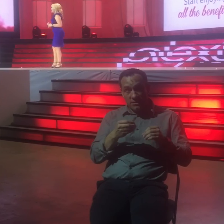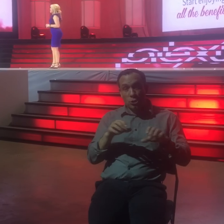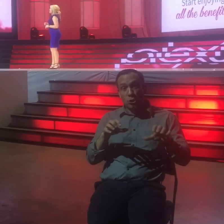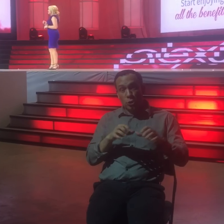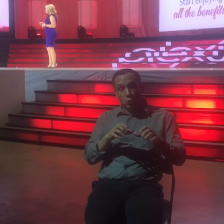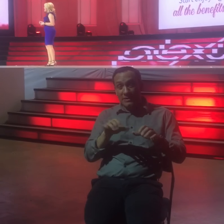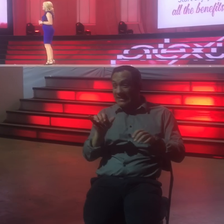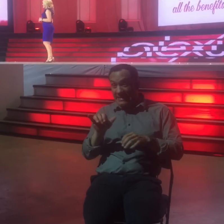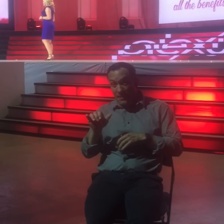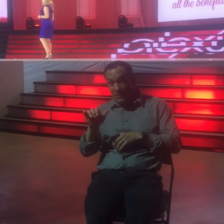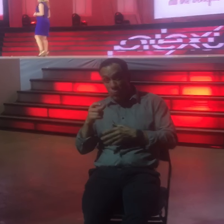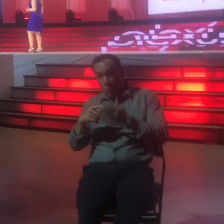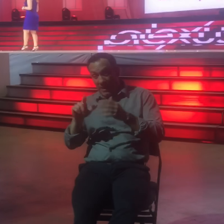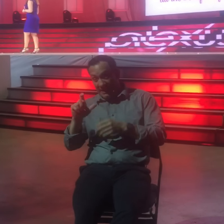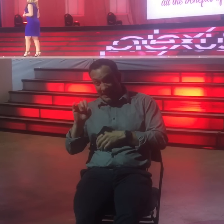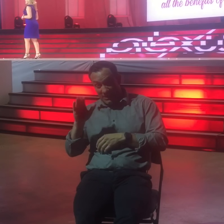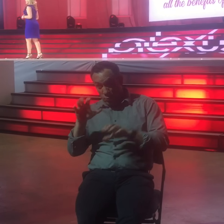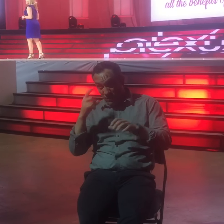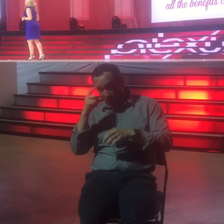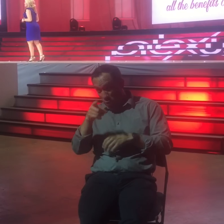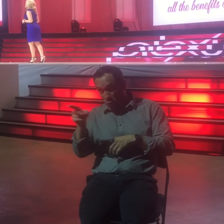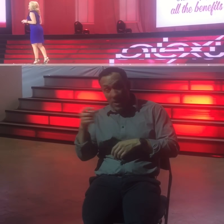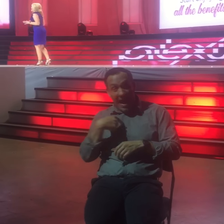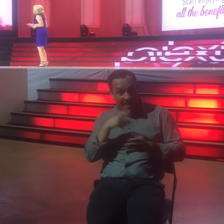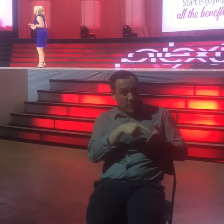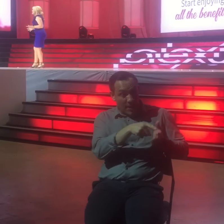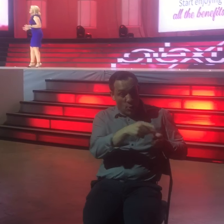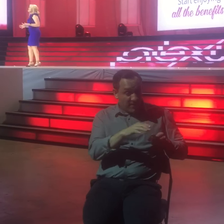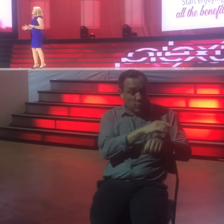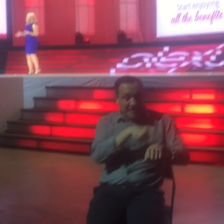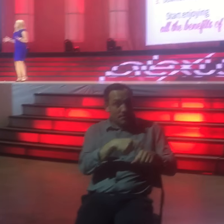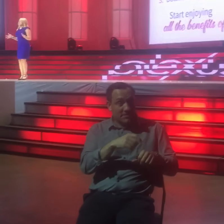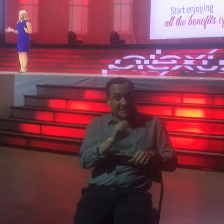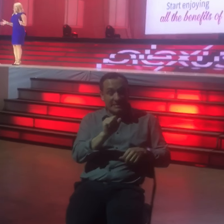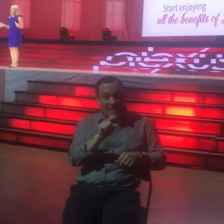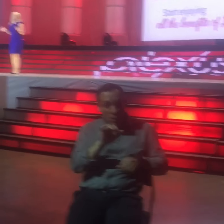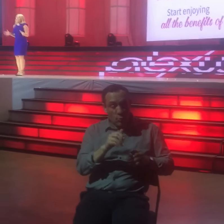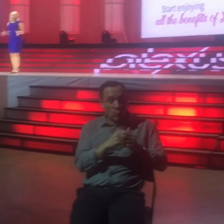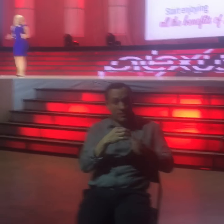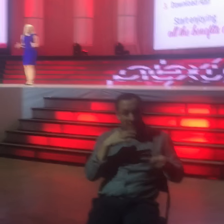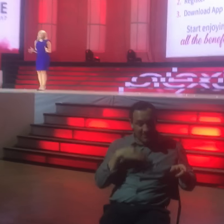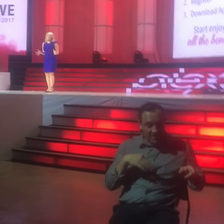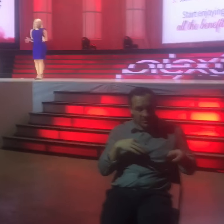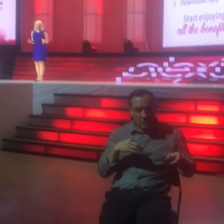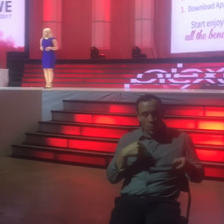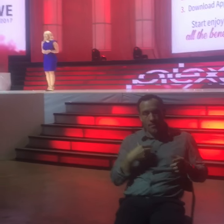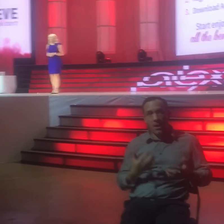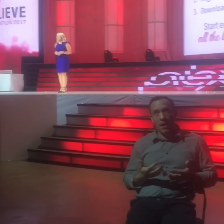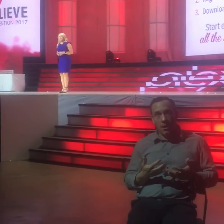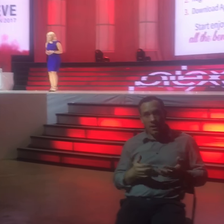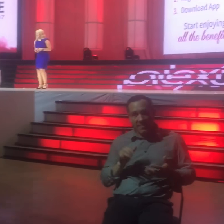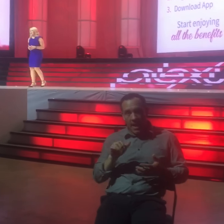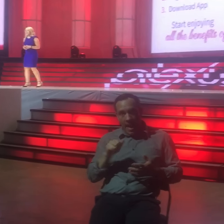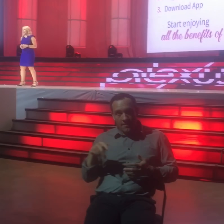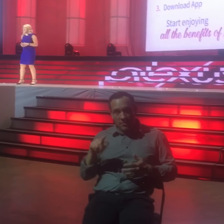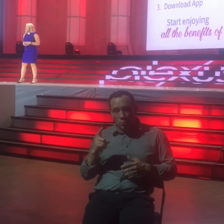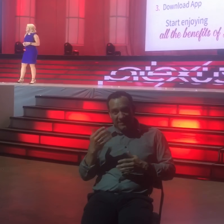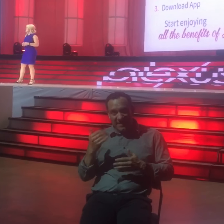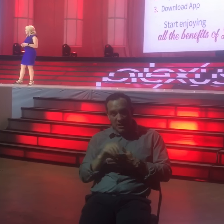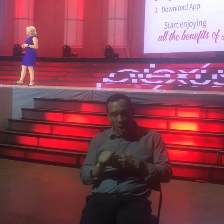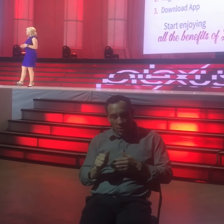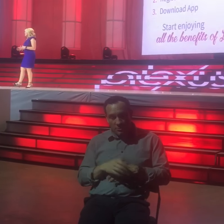I had to pay her a full-time salary with benefits. So I honestly cannot even stand that this app is only $15 for your first